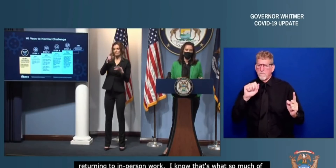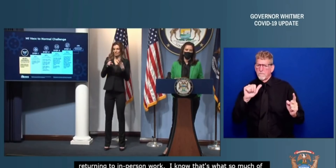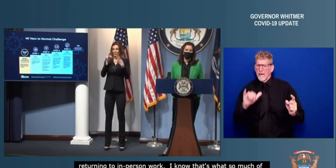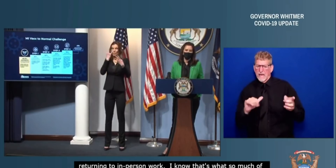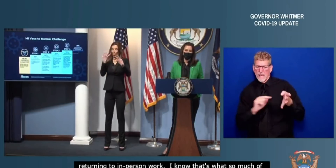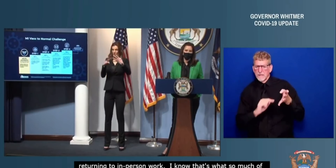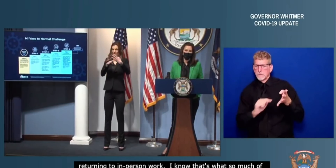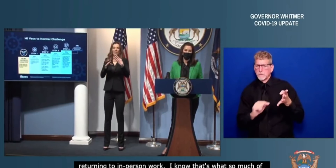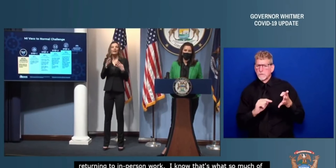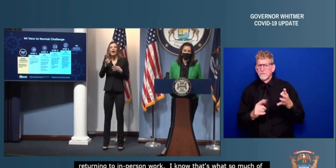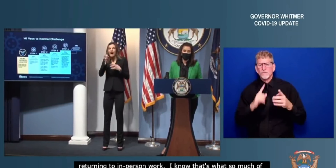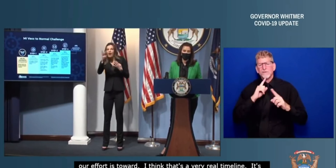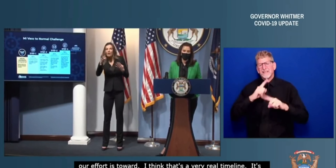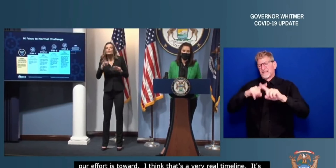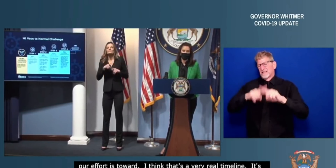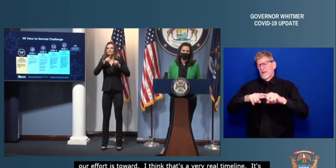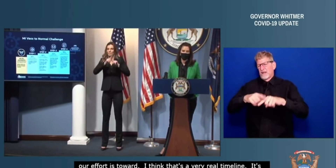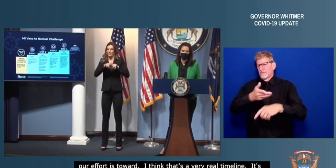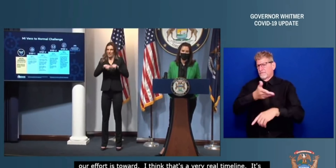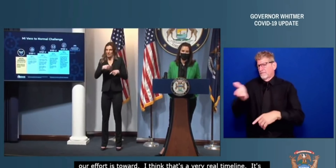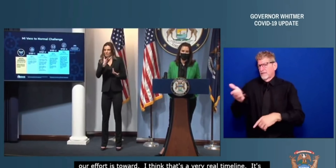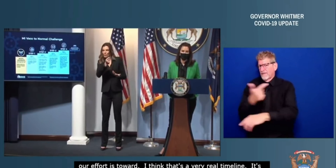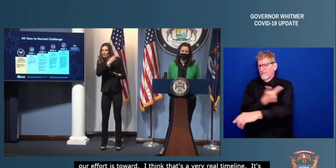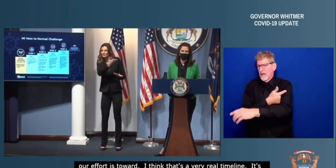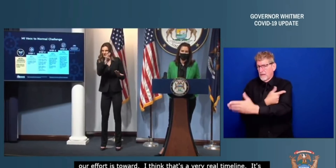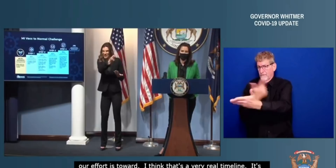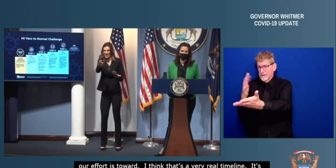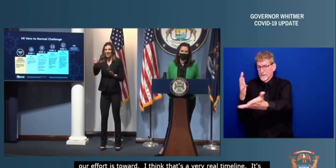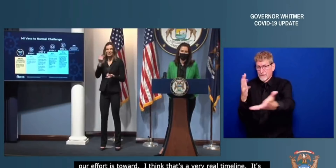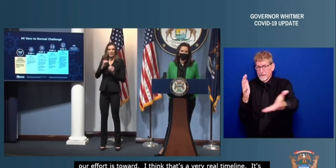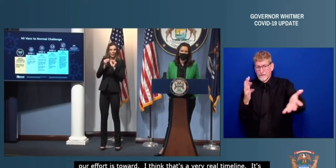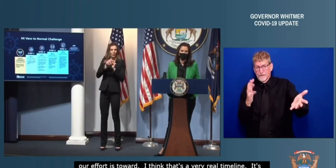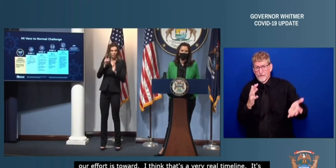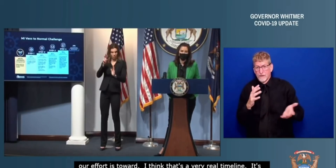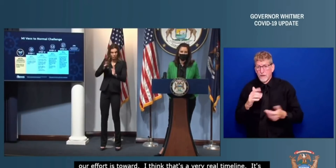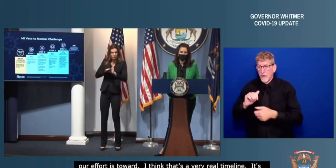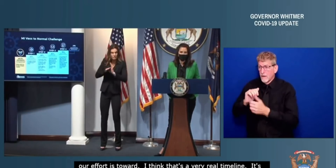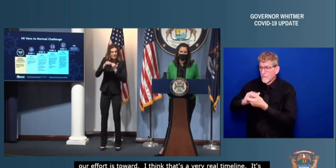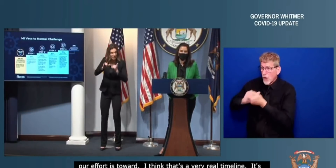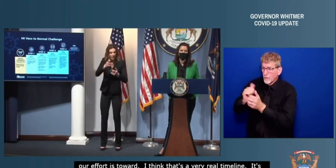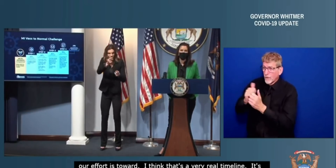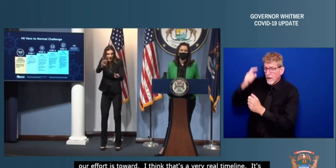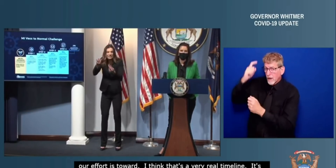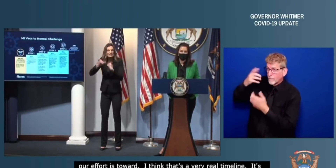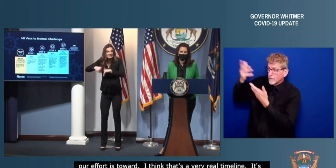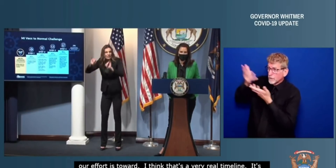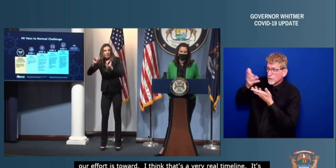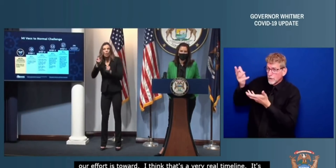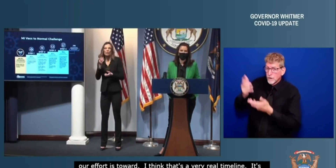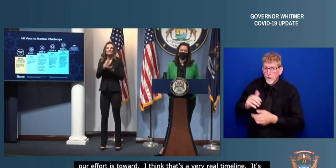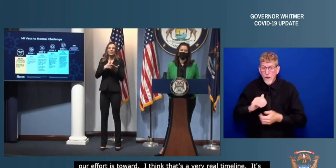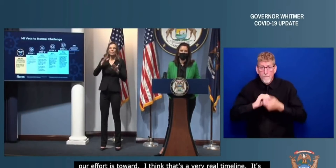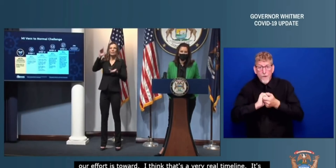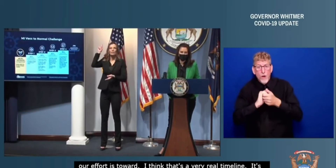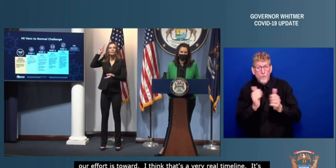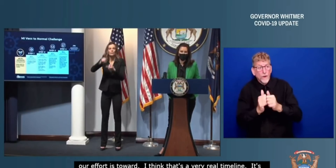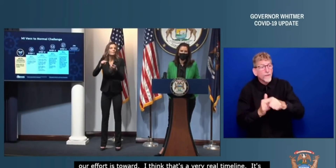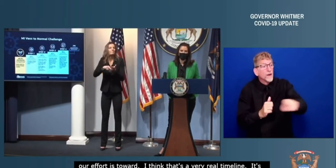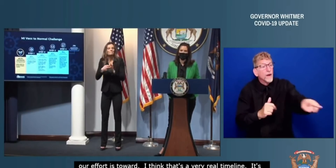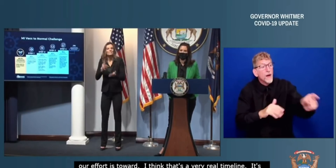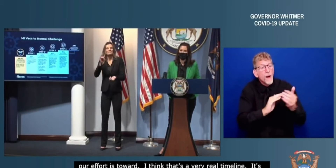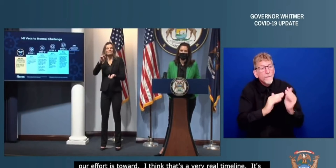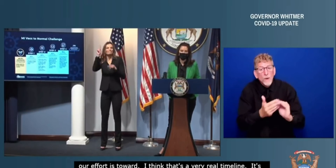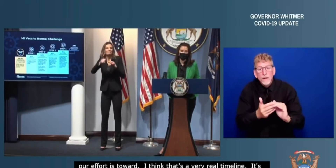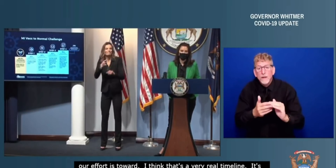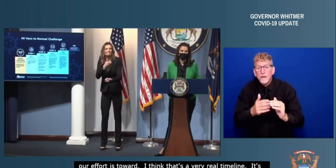with people across government, but obviously partnering with people, community leaders, ecumenical leaders, business